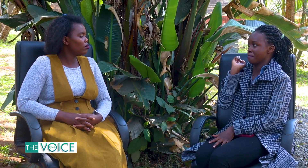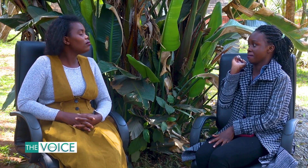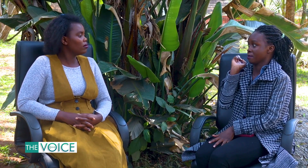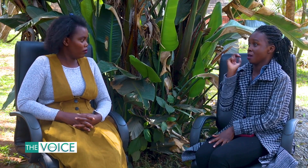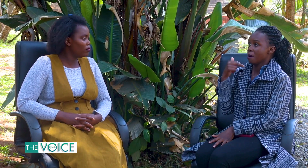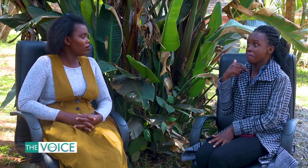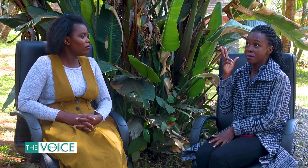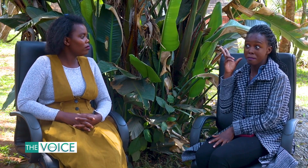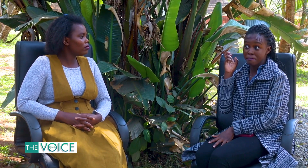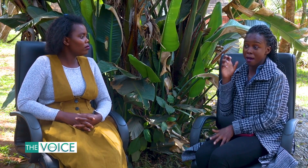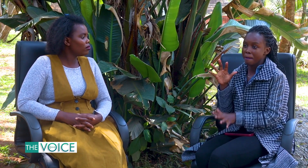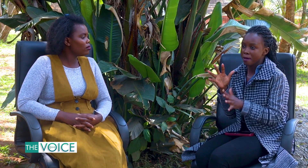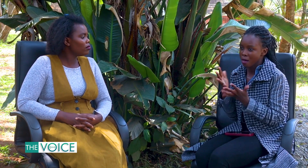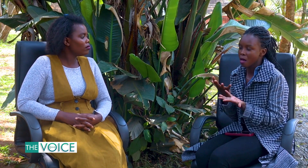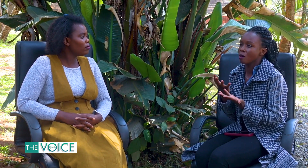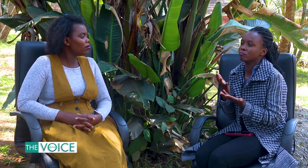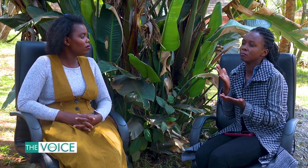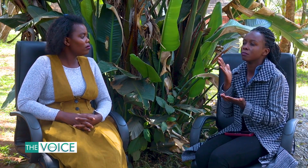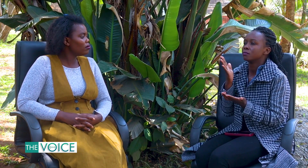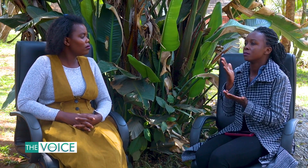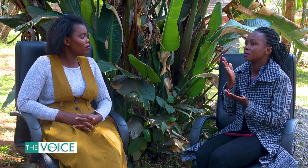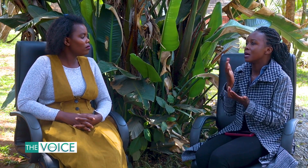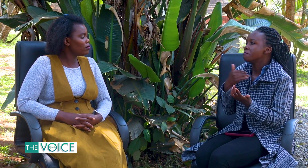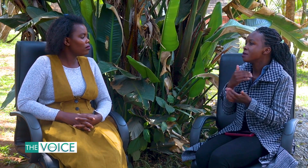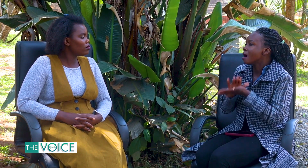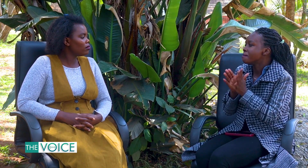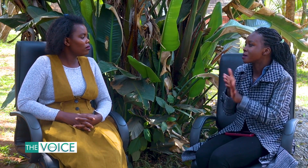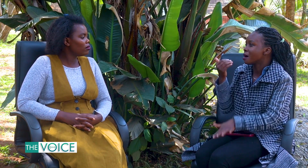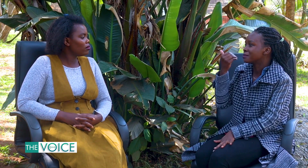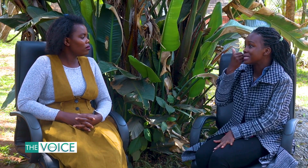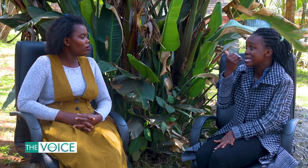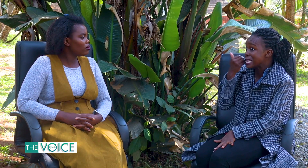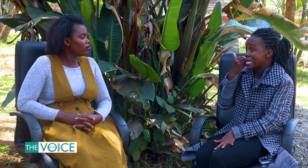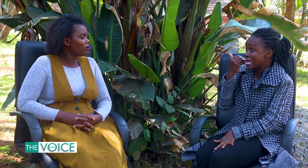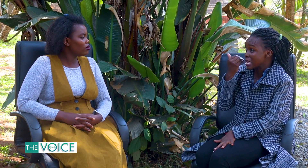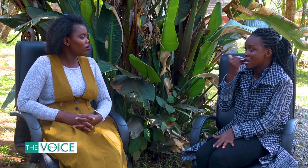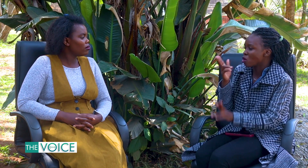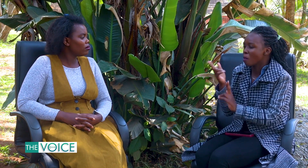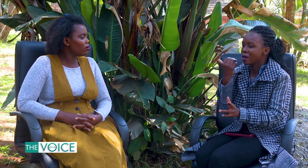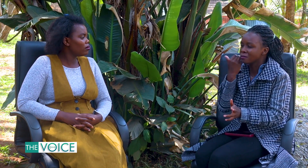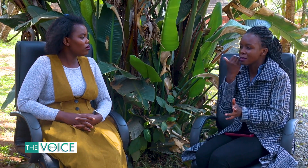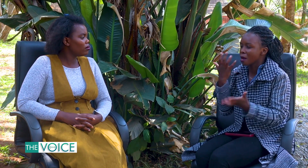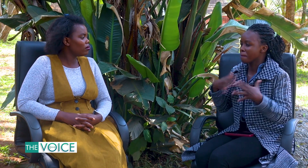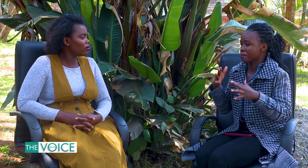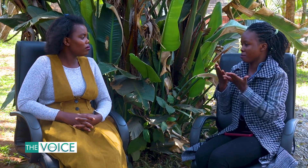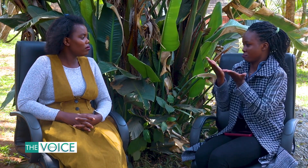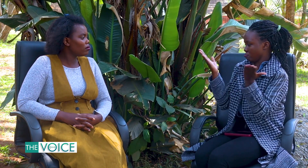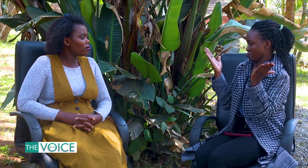age 3, when I became 3 years, that's when I became deaf. How did I become deaf? For me, I became sick like every